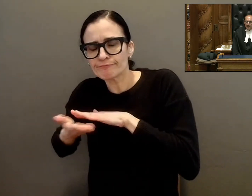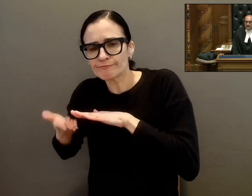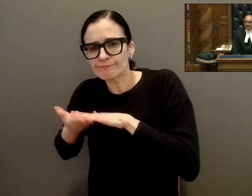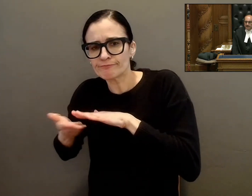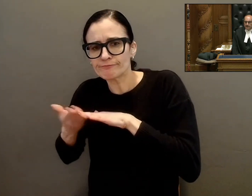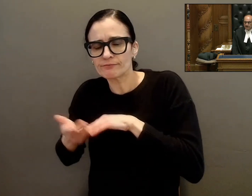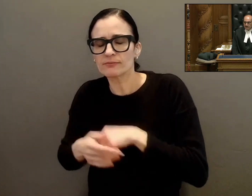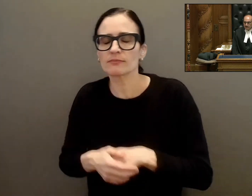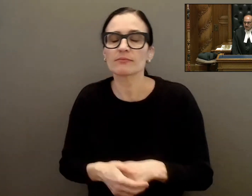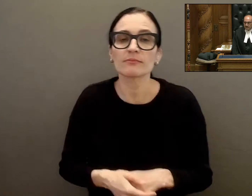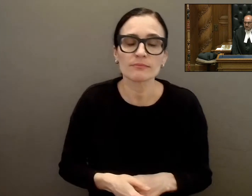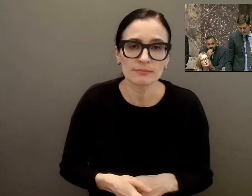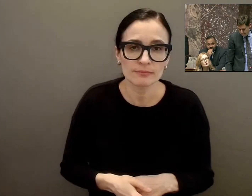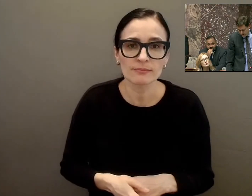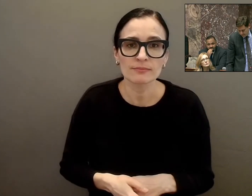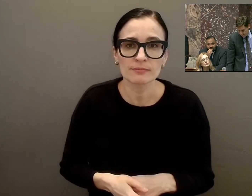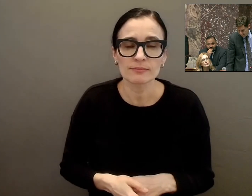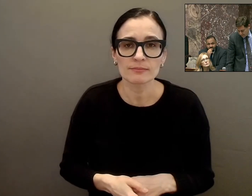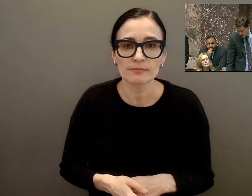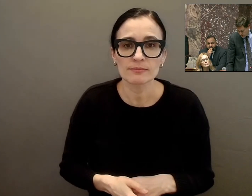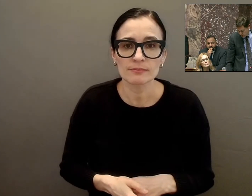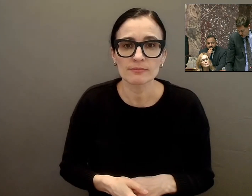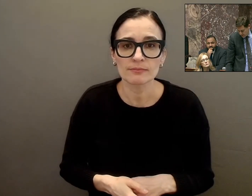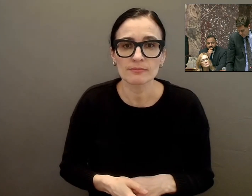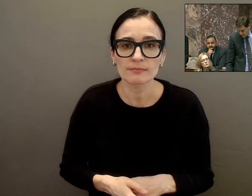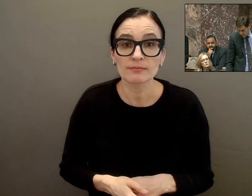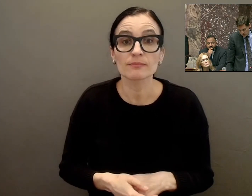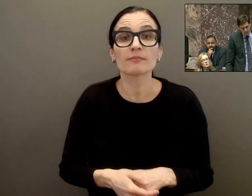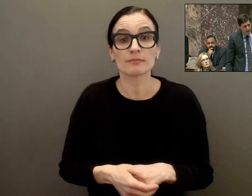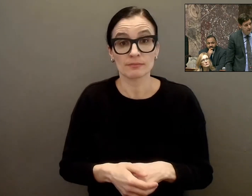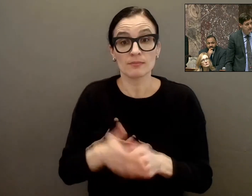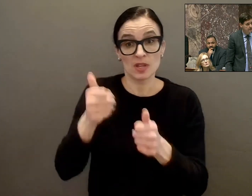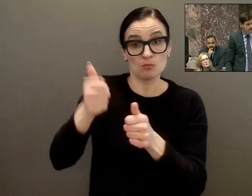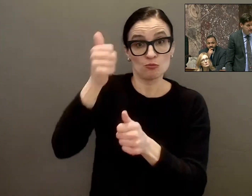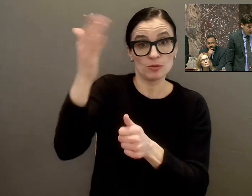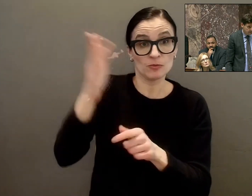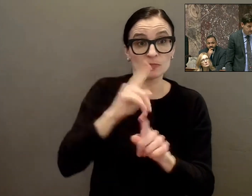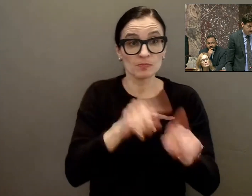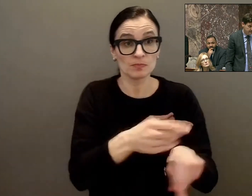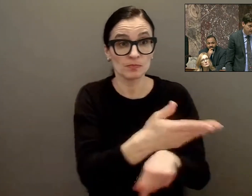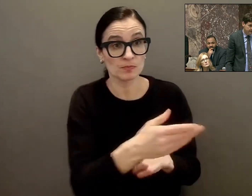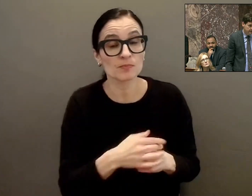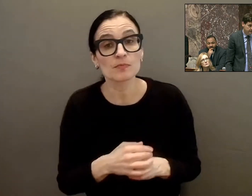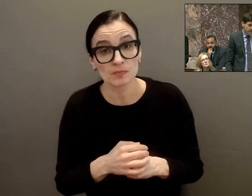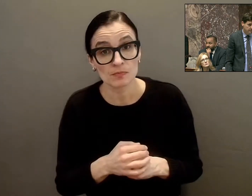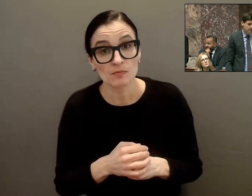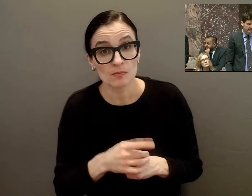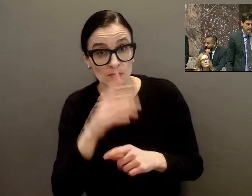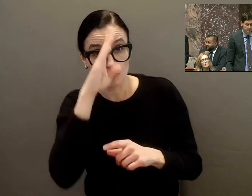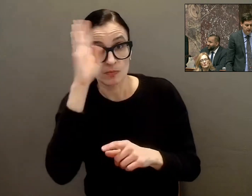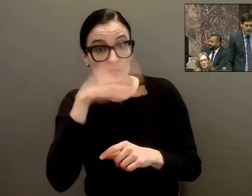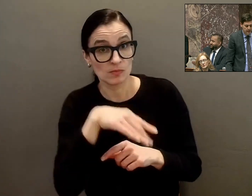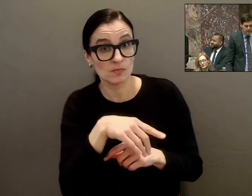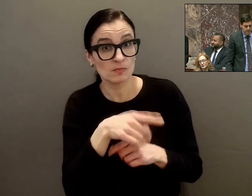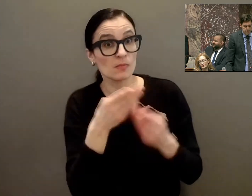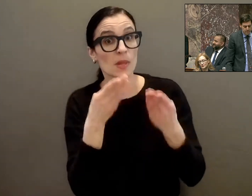Premier. Well, I know the public is glad for the member's transparency about his second salary, Honourable